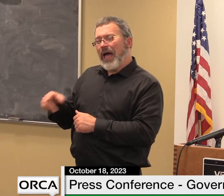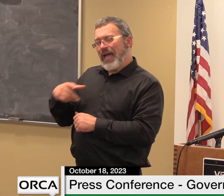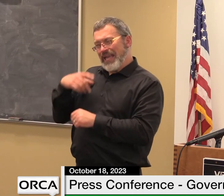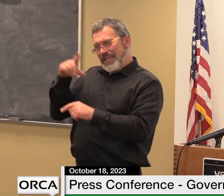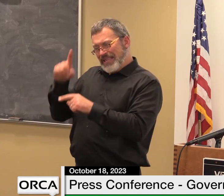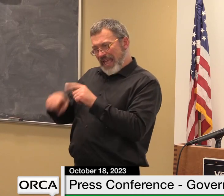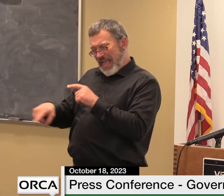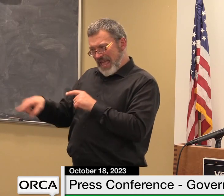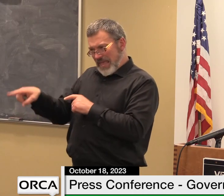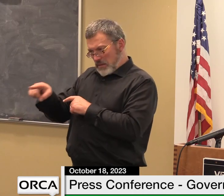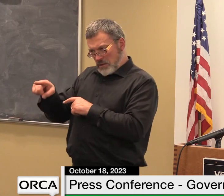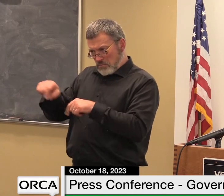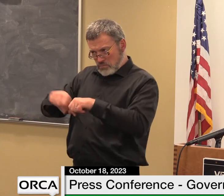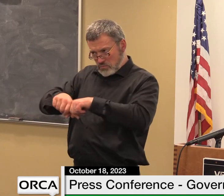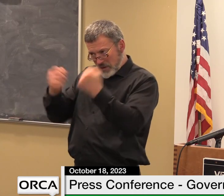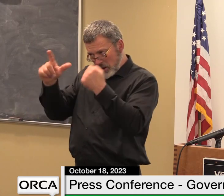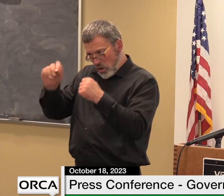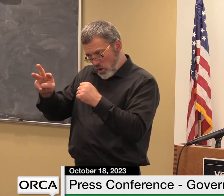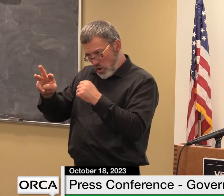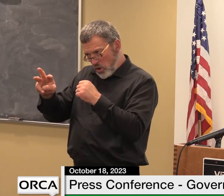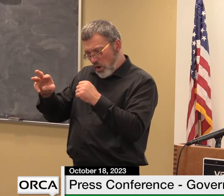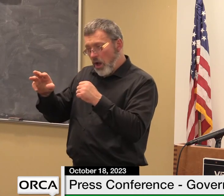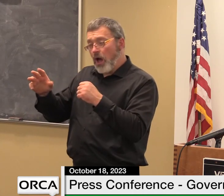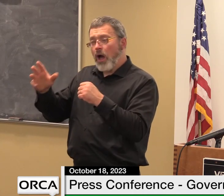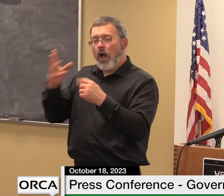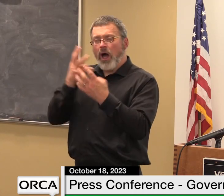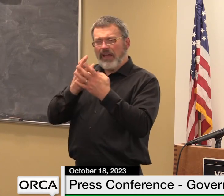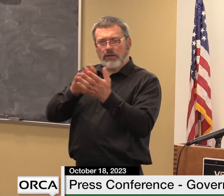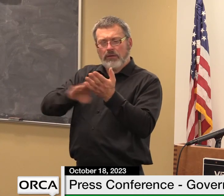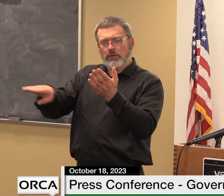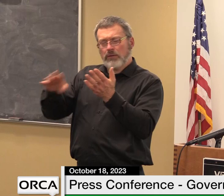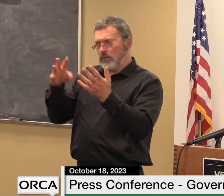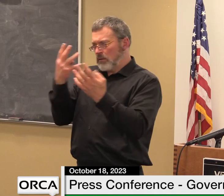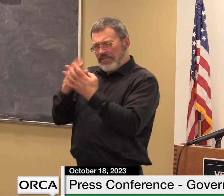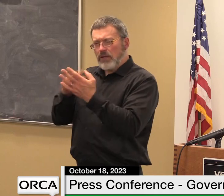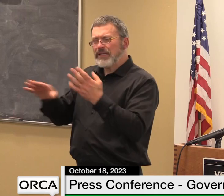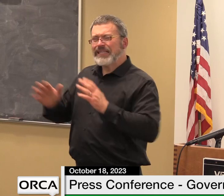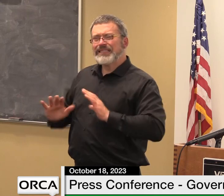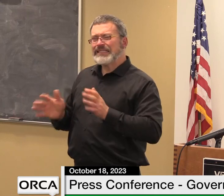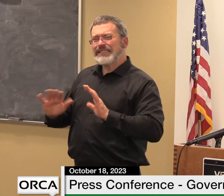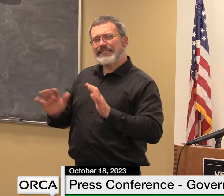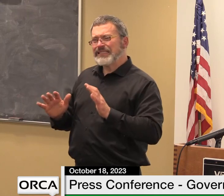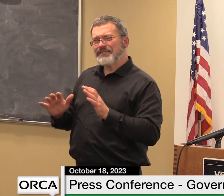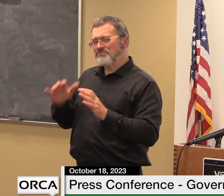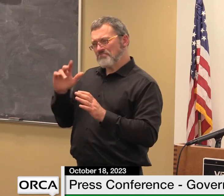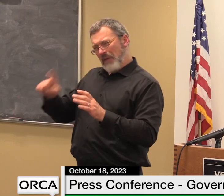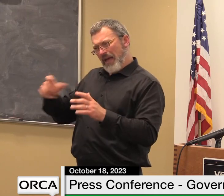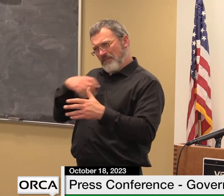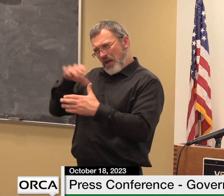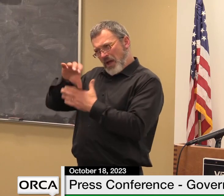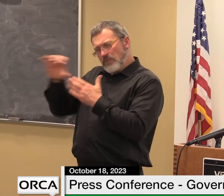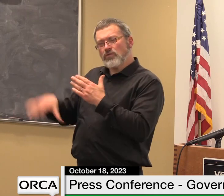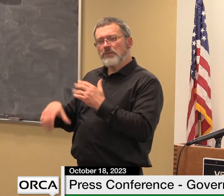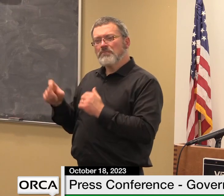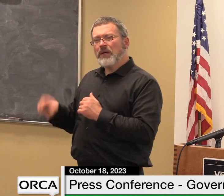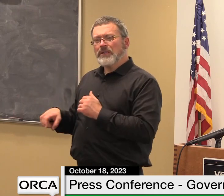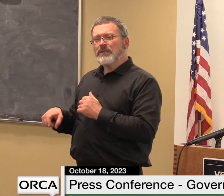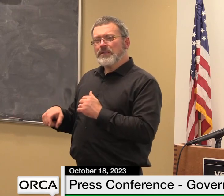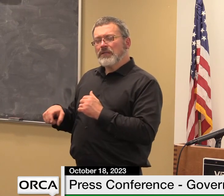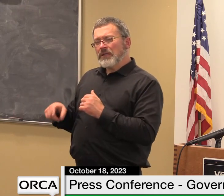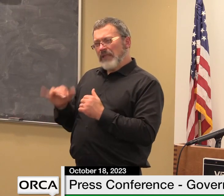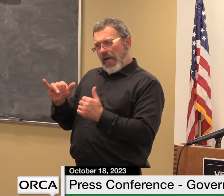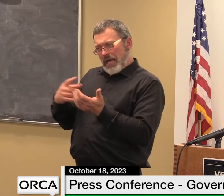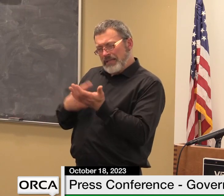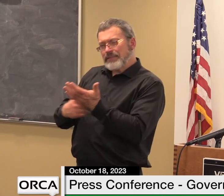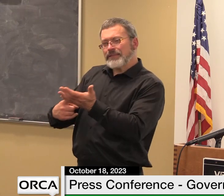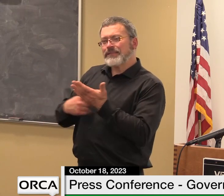repeat offenders. There has to be some repercussion. So we'll be having more conversations as we get into the